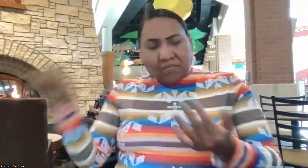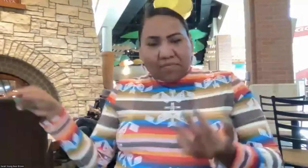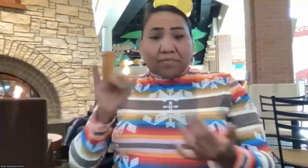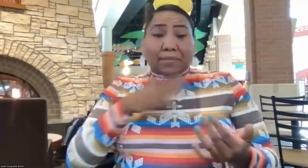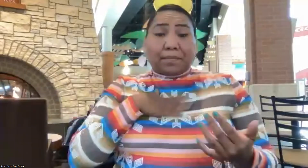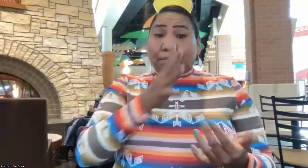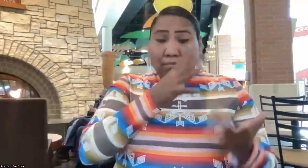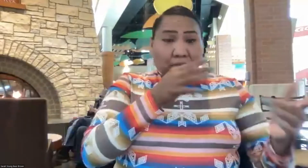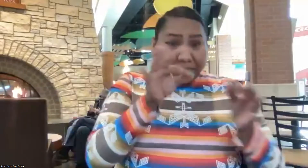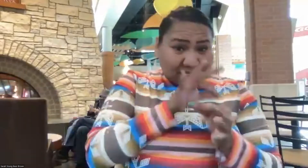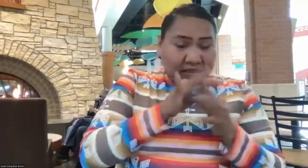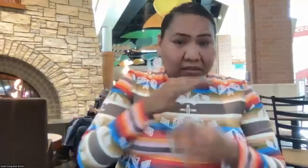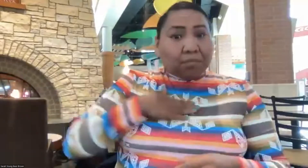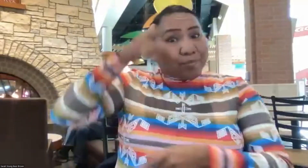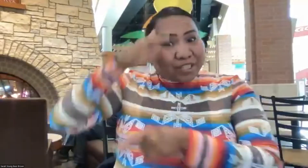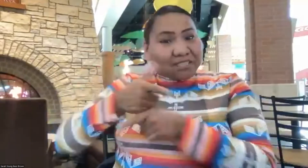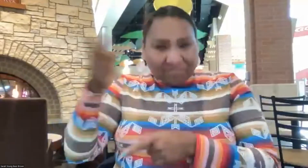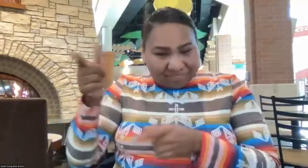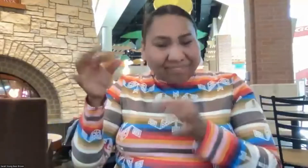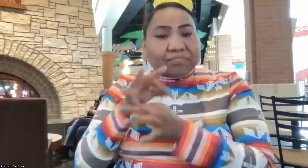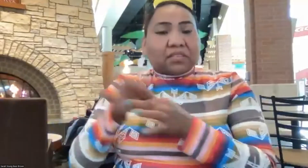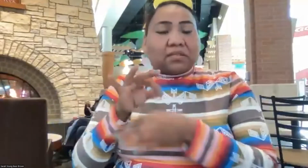traditions, and to keep our traditions alive.